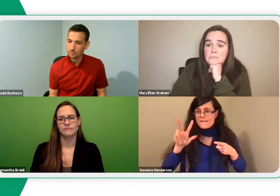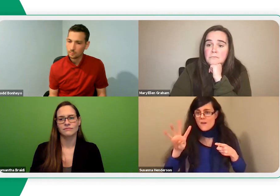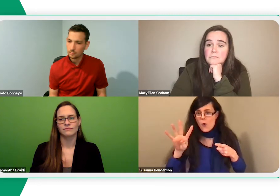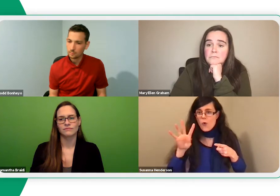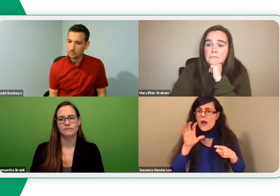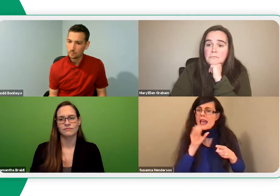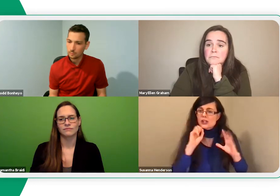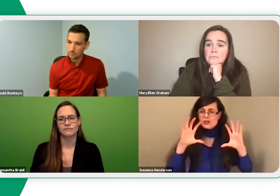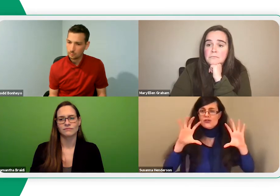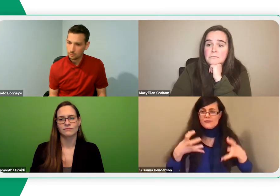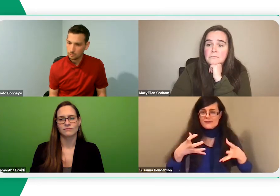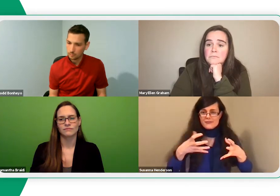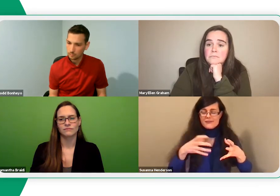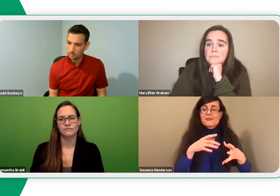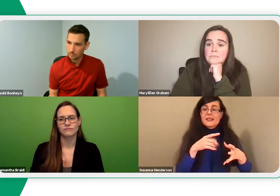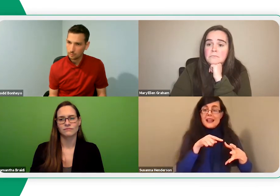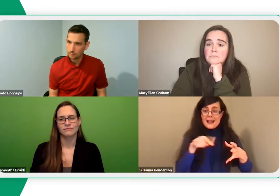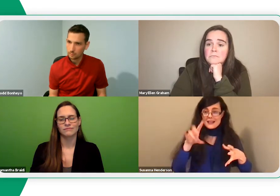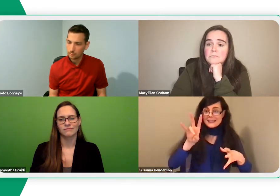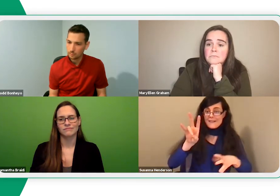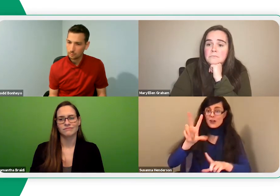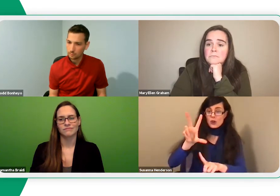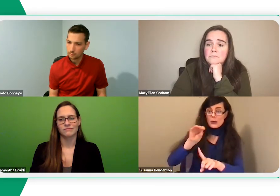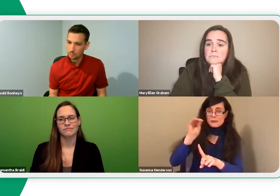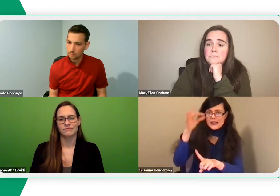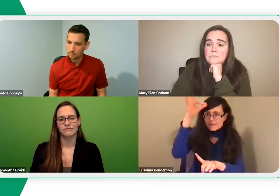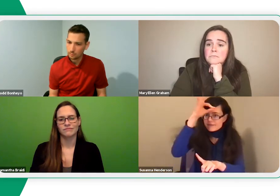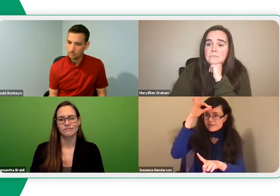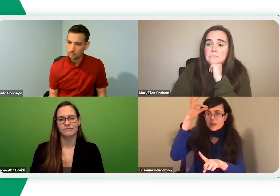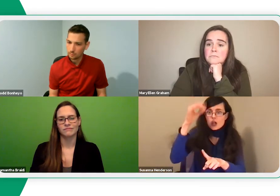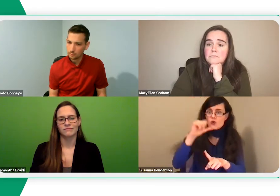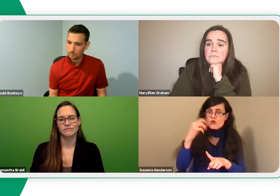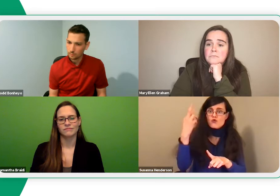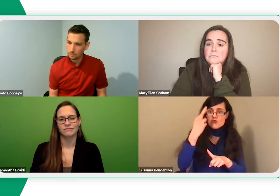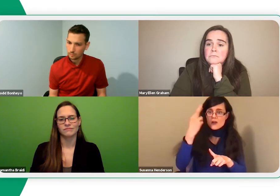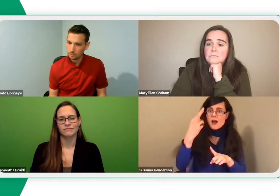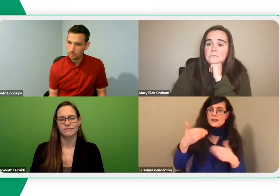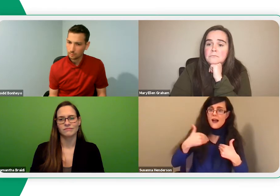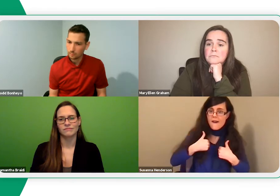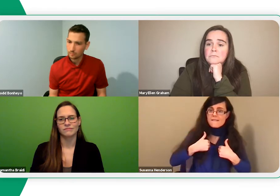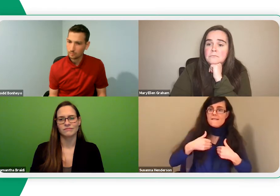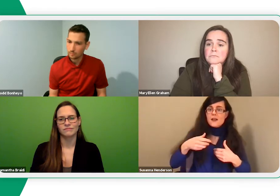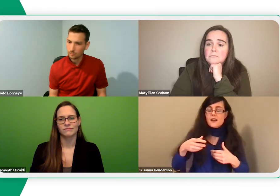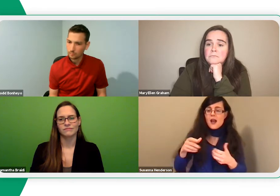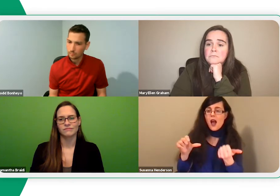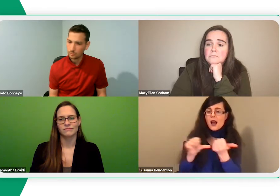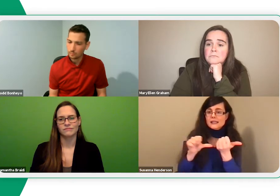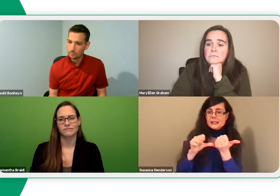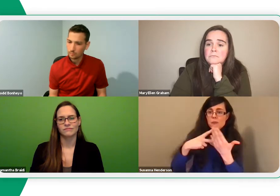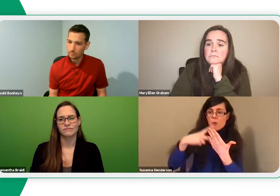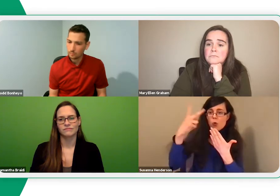difference between that age group of 18 to 34. And they don't